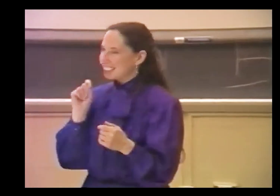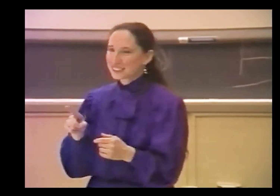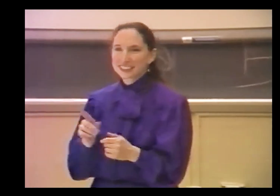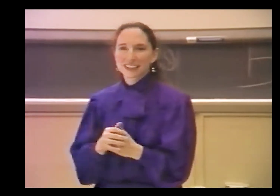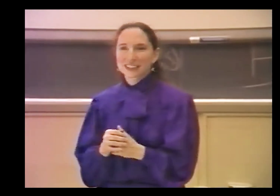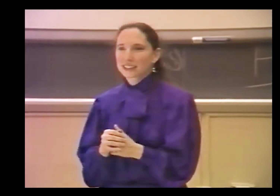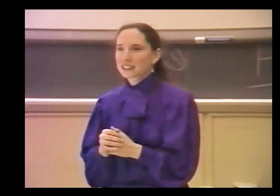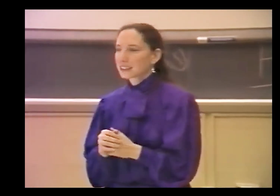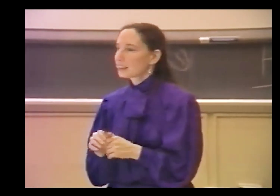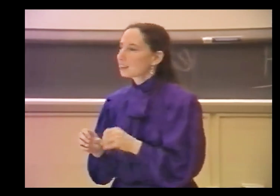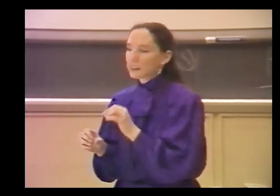question?